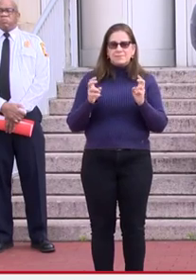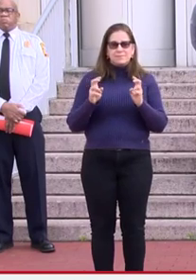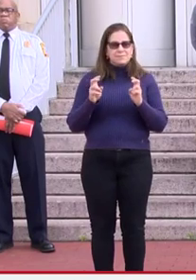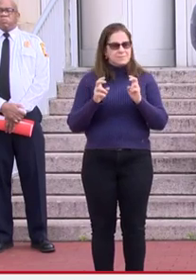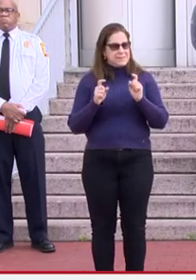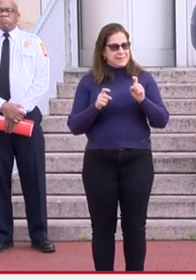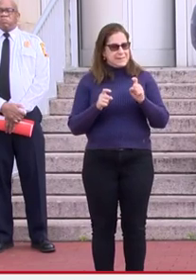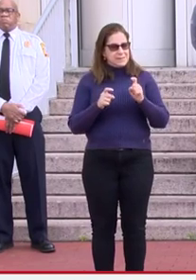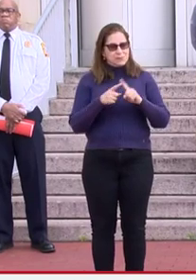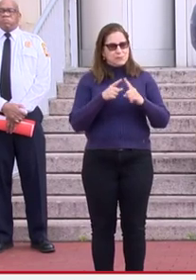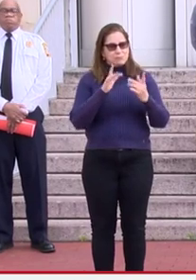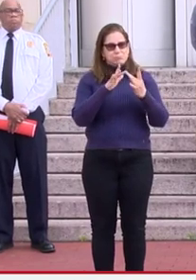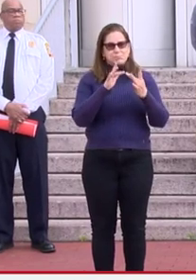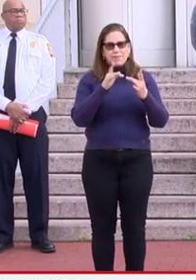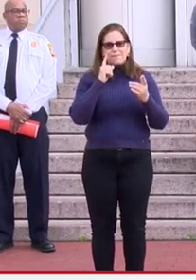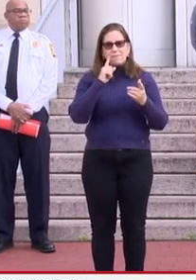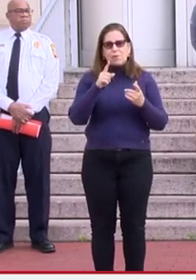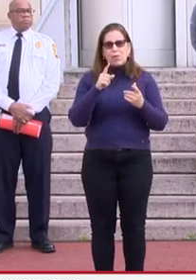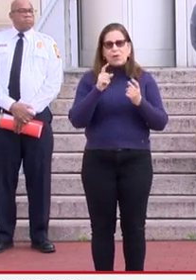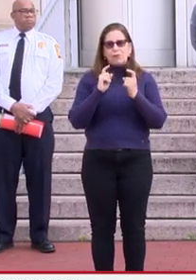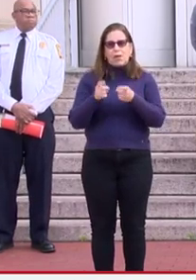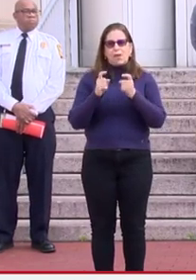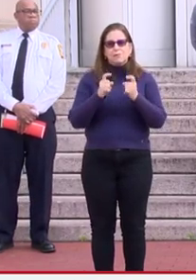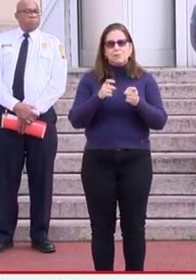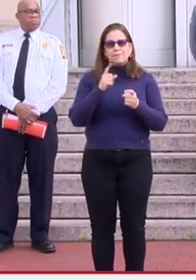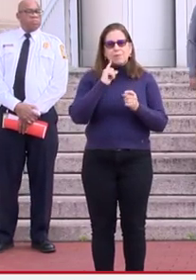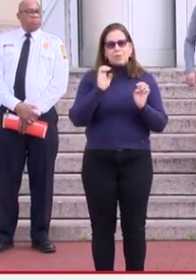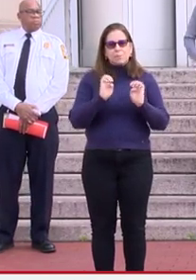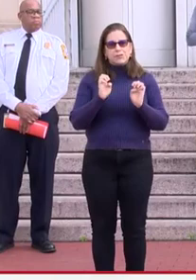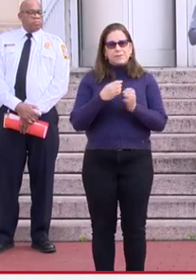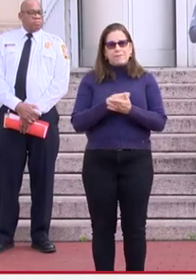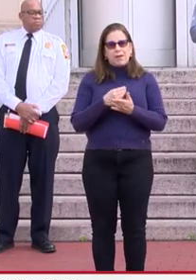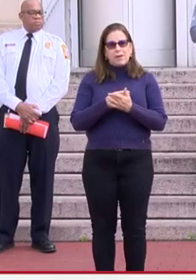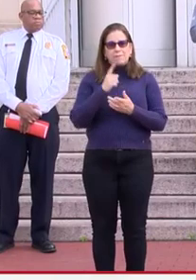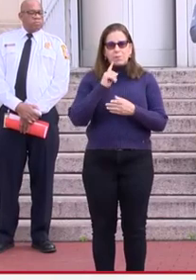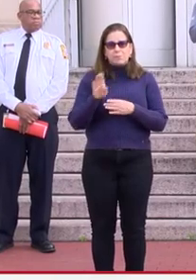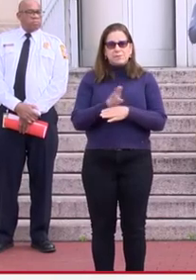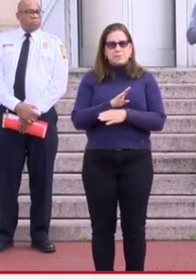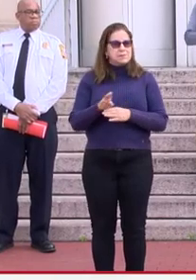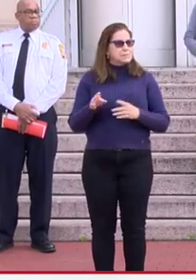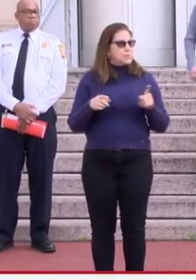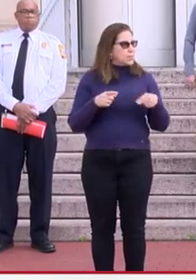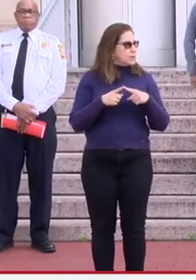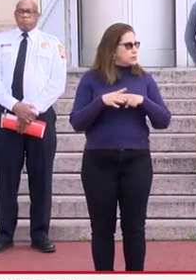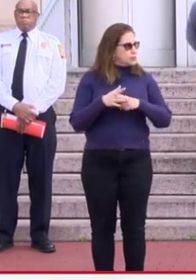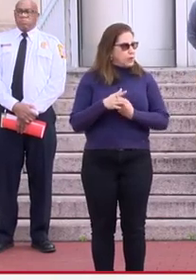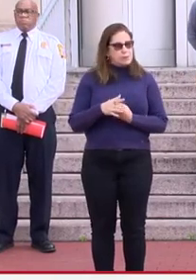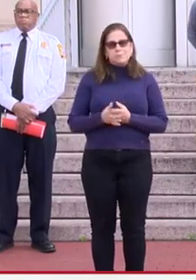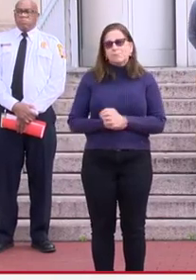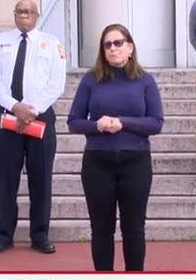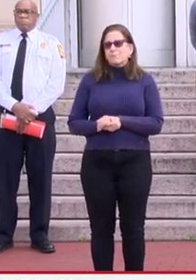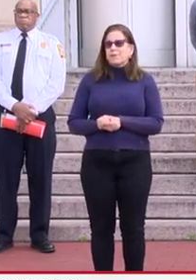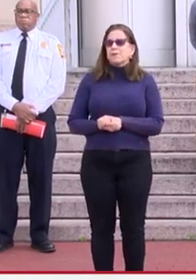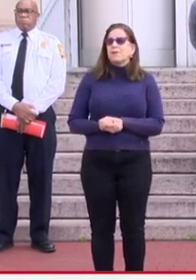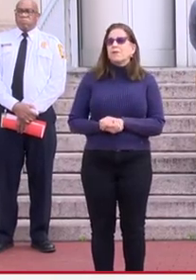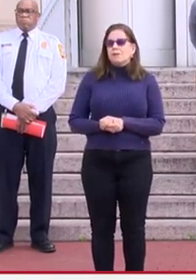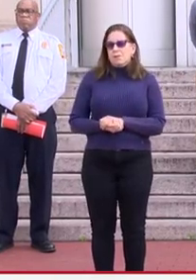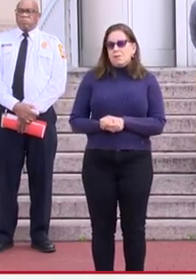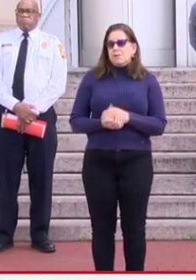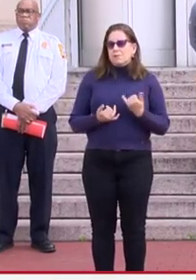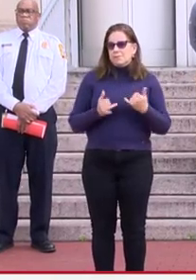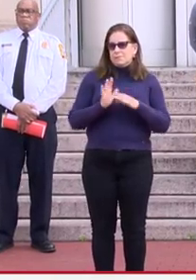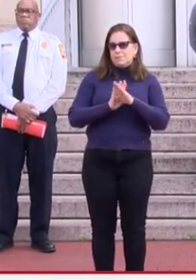kicked in yet. Is there a timetable for that? No, we are developing it now. I think you can imagine we've